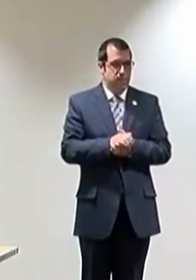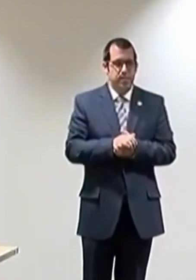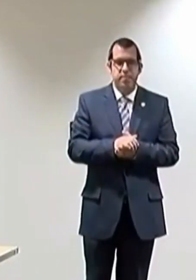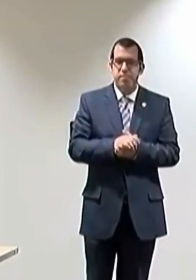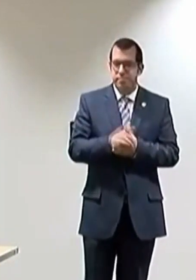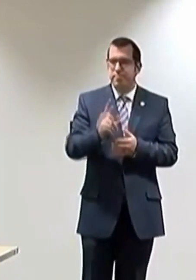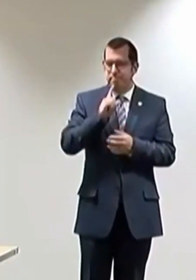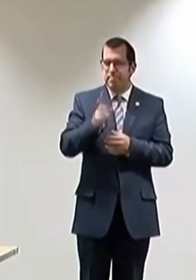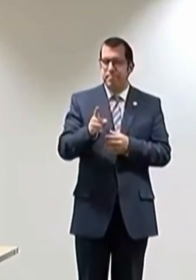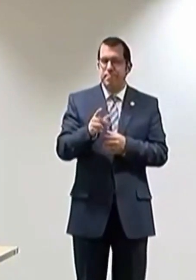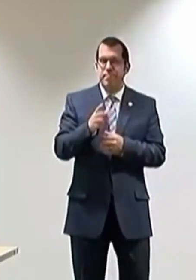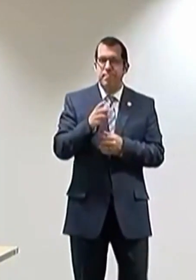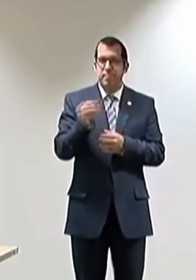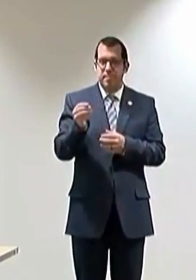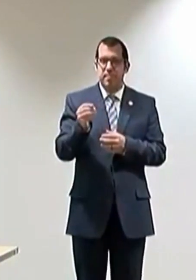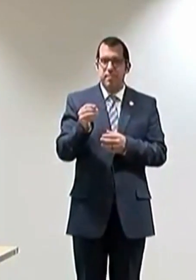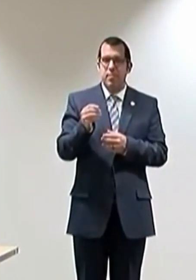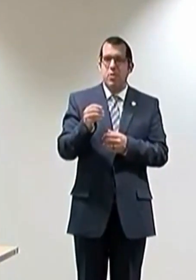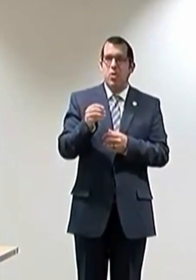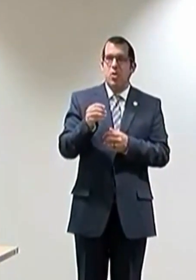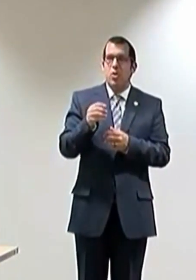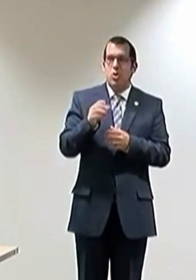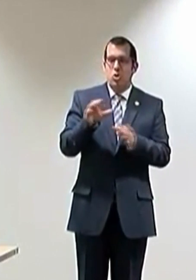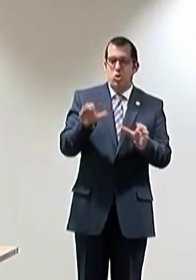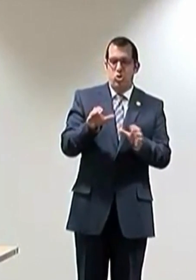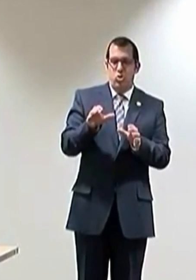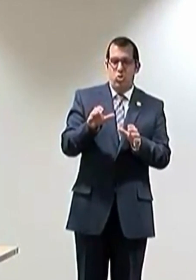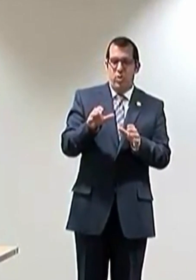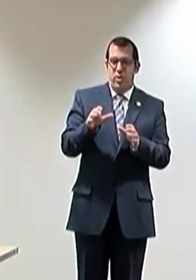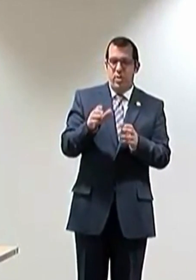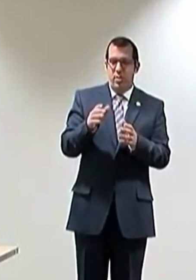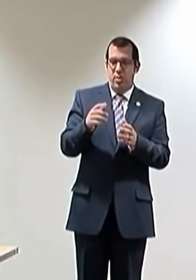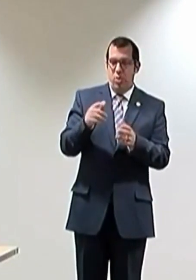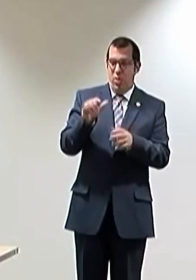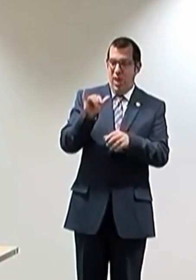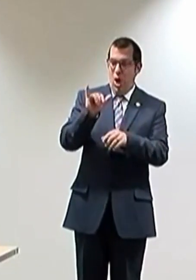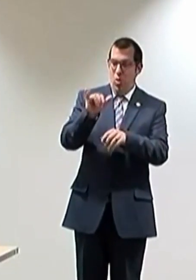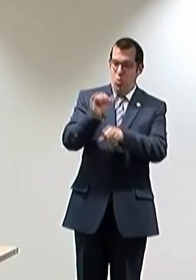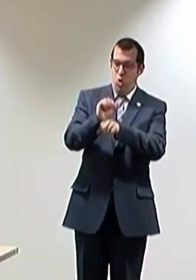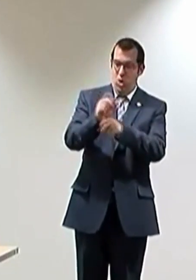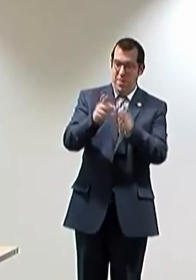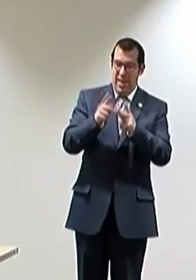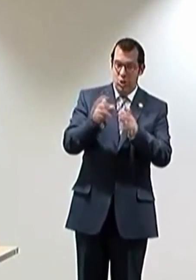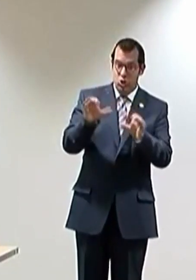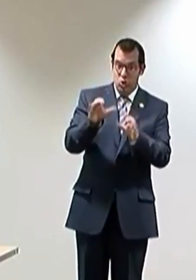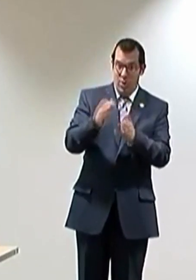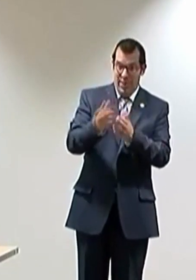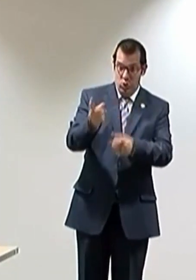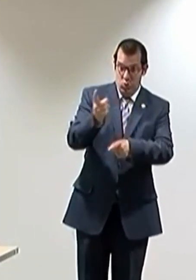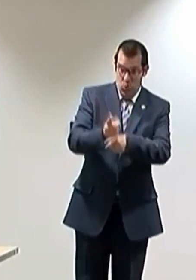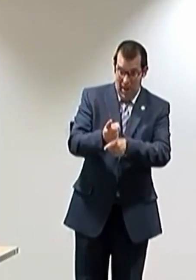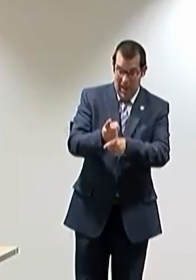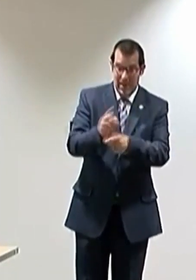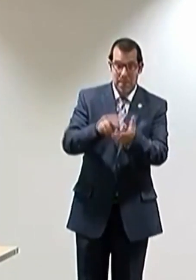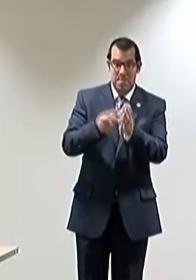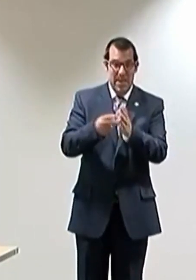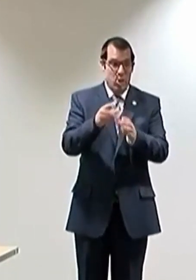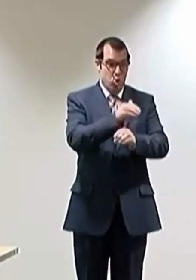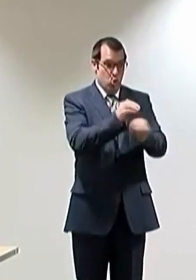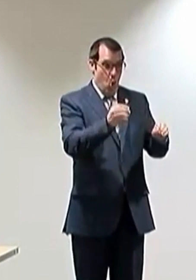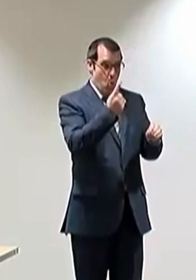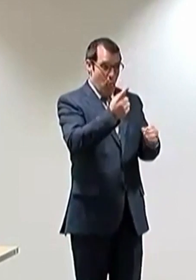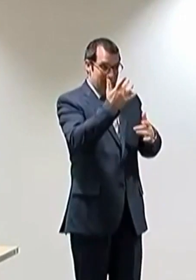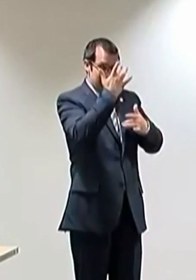Certainly, and of course, doing things right in terms of a workplace doesn't mean that that none of your workers are going to get